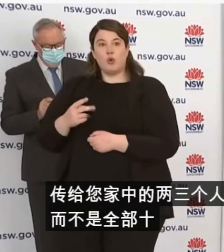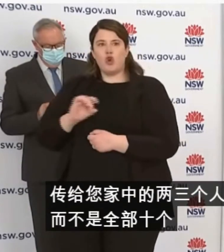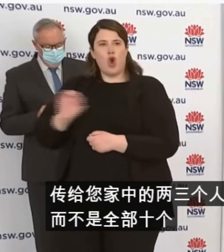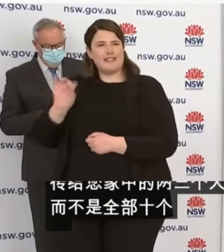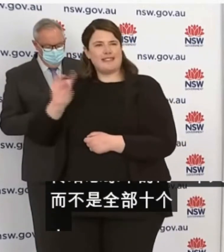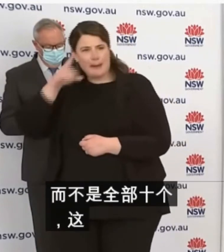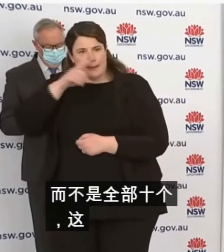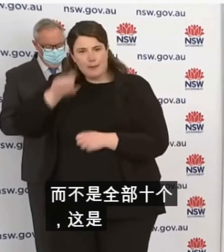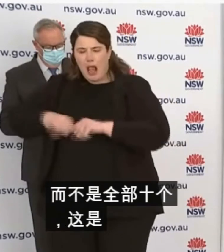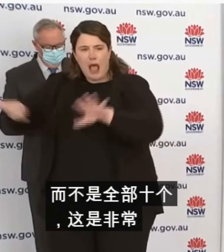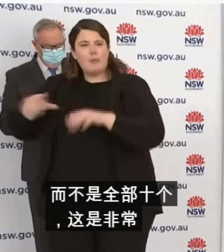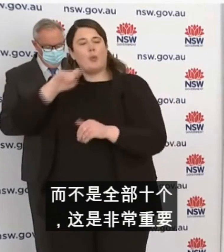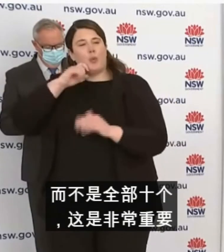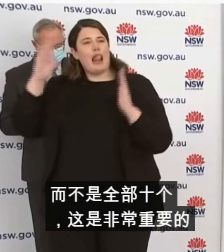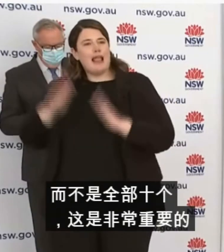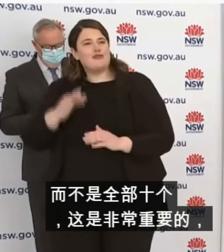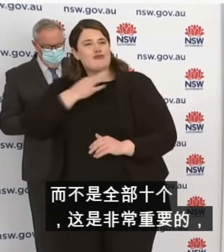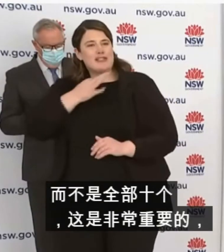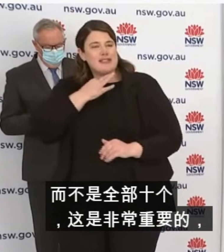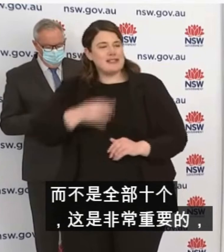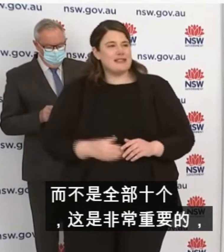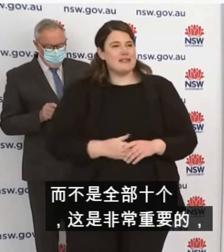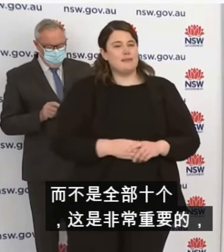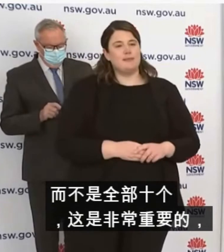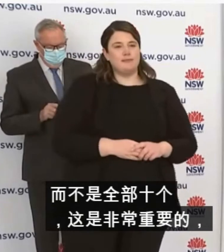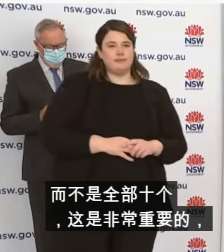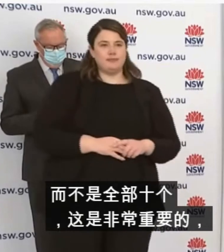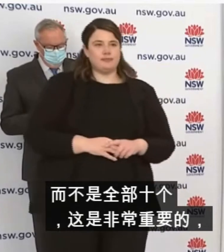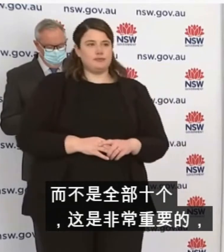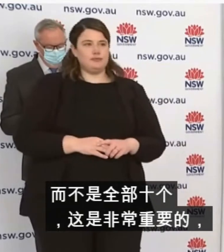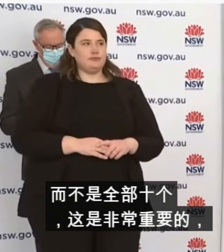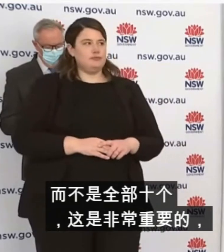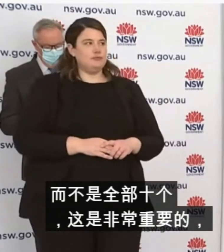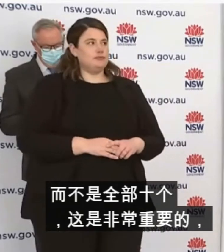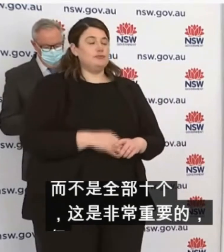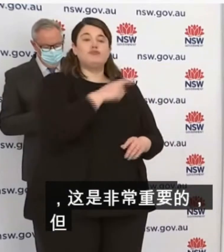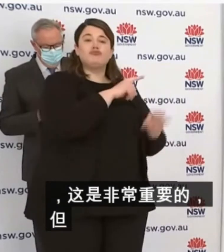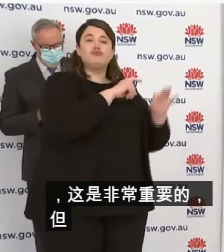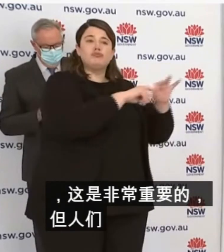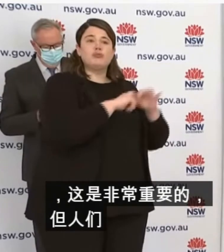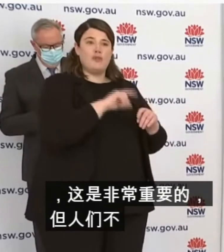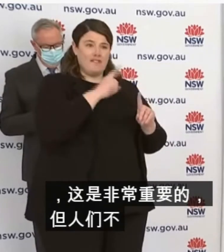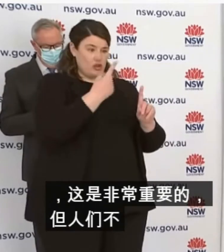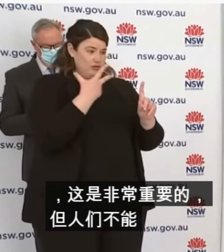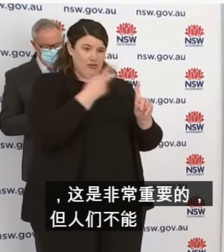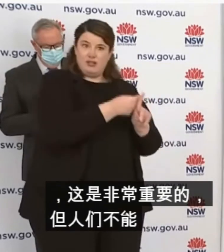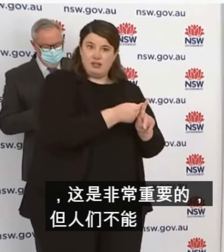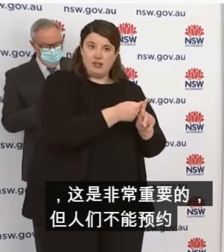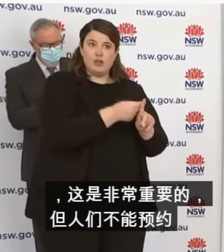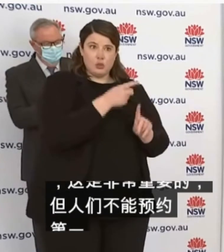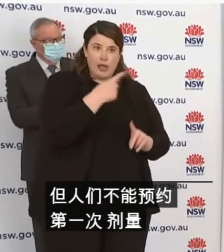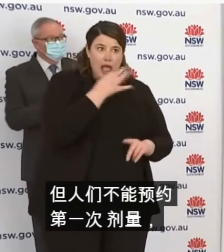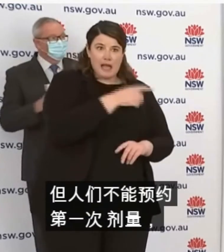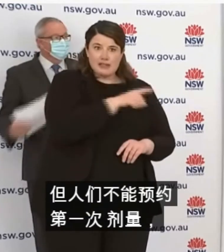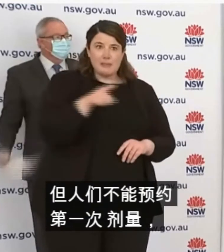And that is really important to note. You speak about the importance of getting that first dose, but people can't book an appointment